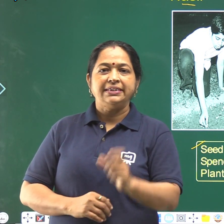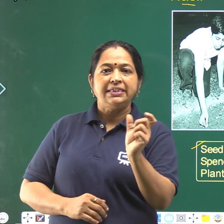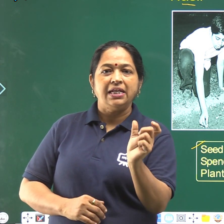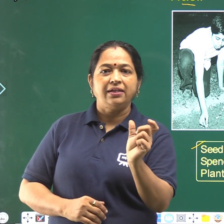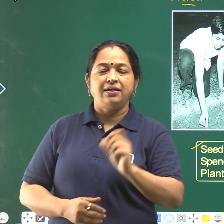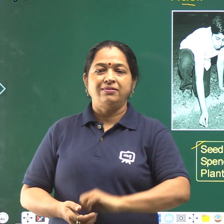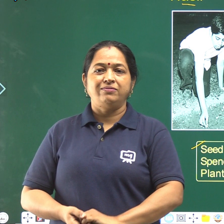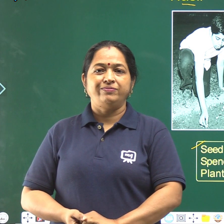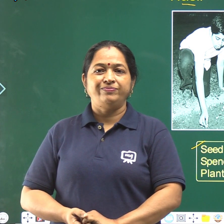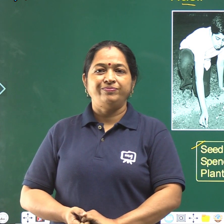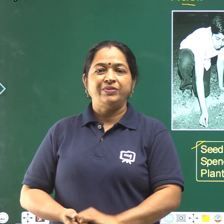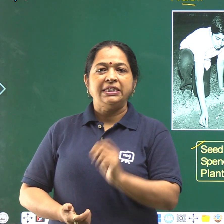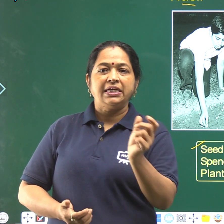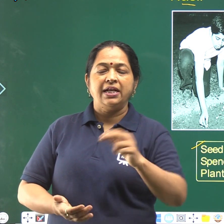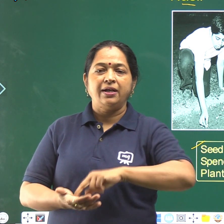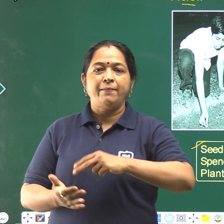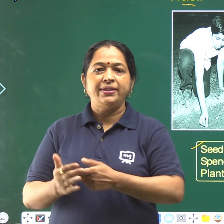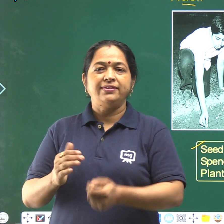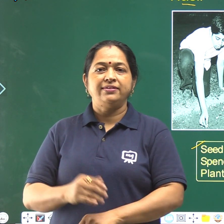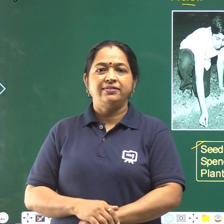Collector. Collector means